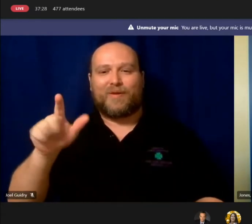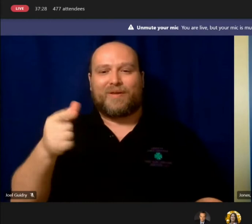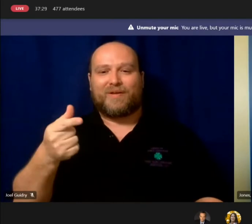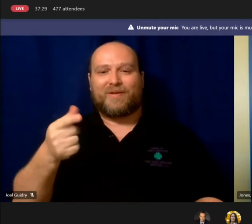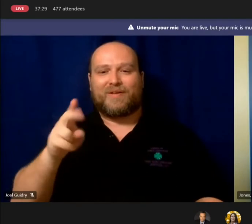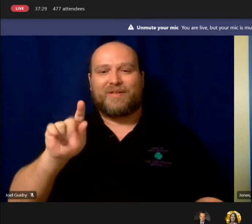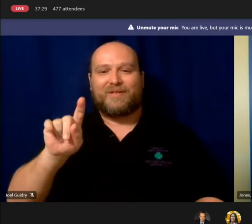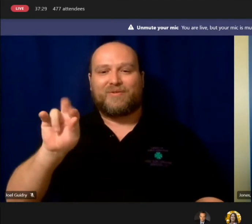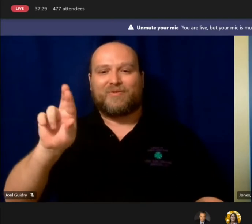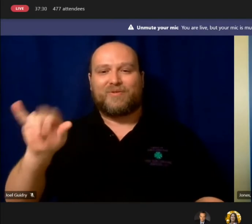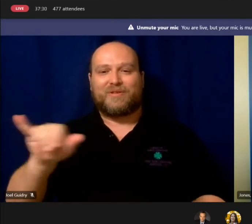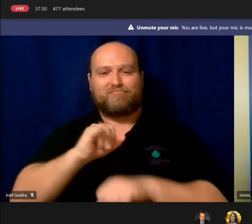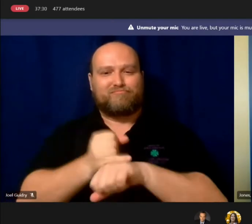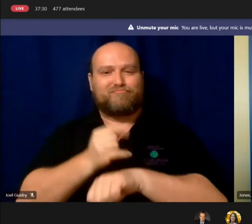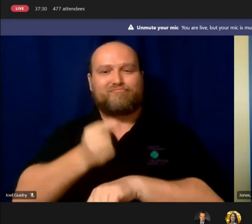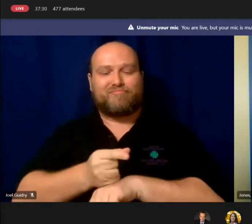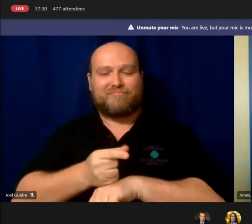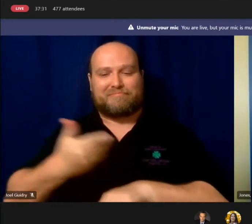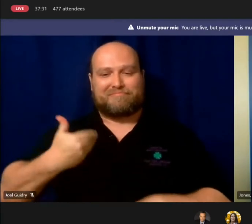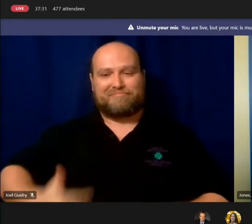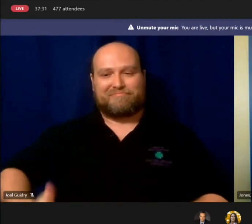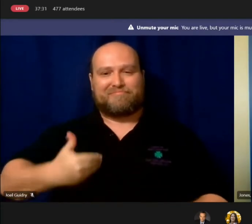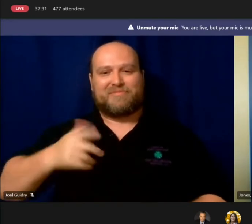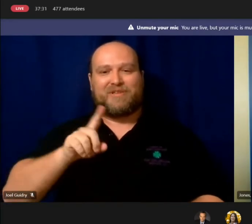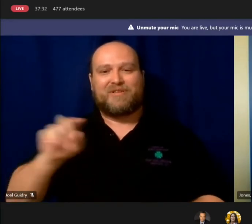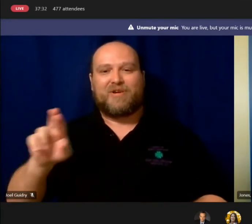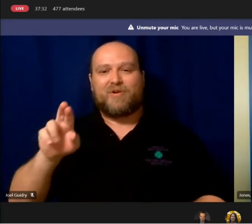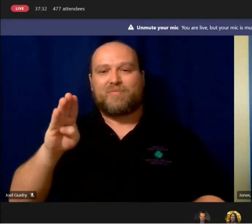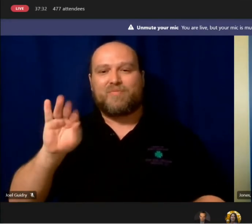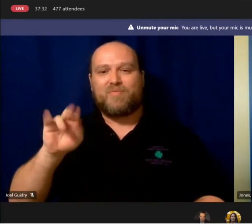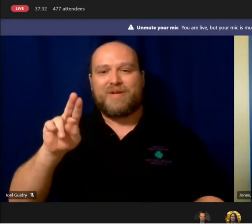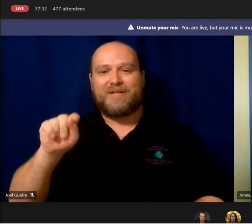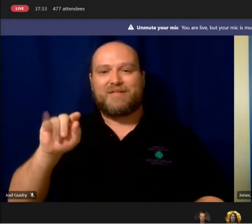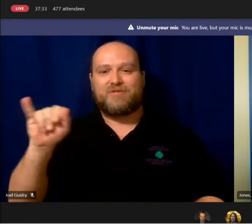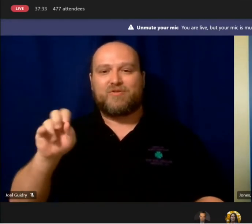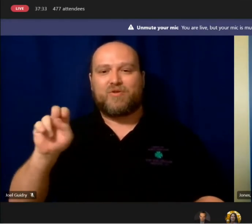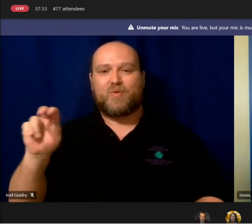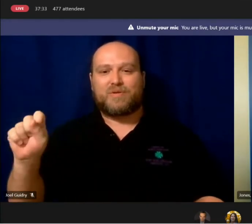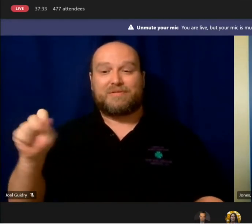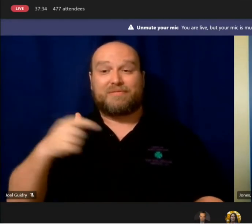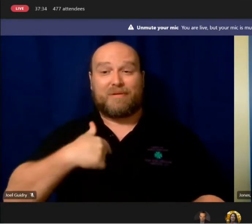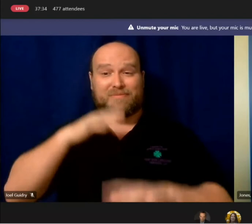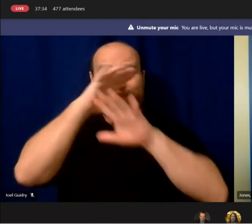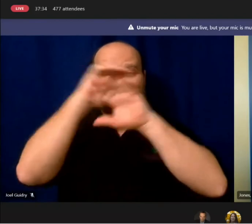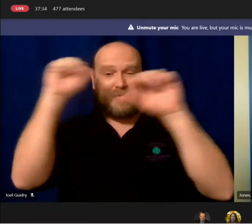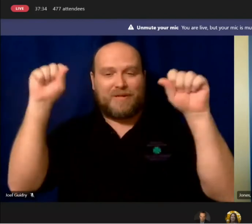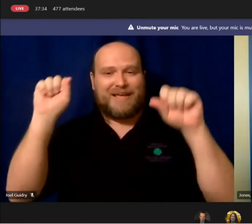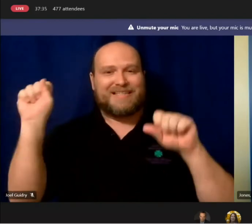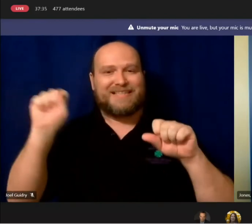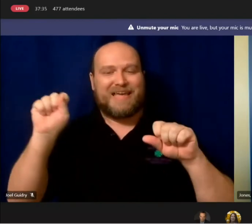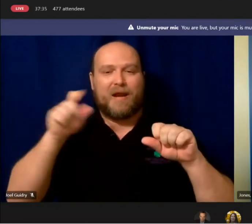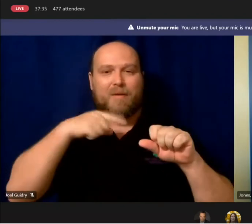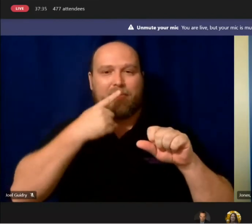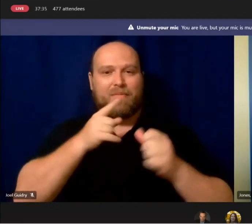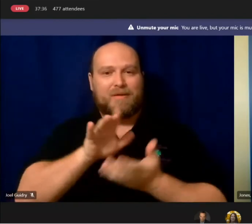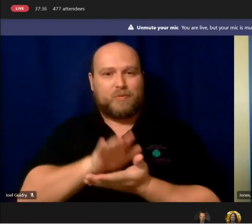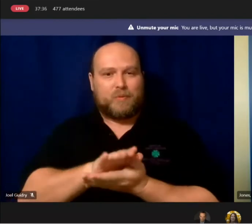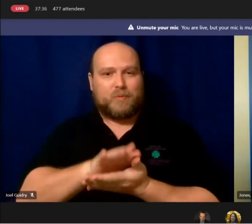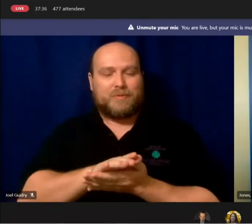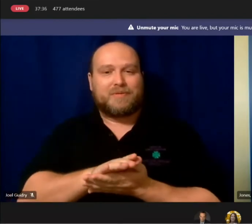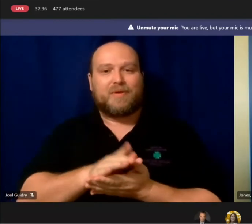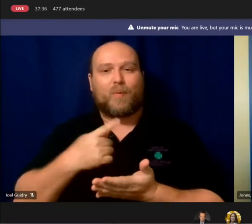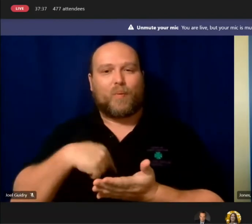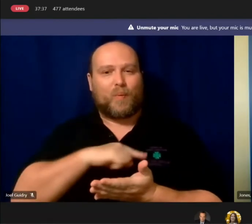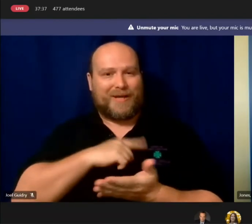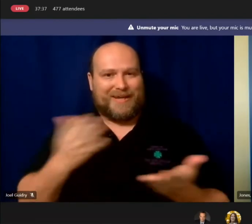Dr. Brent Jones, and I'm the superintendent of Seattle Public Schools, and we're here to talk about health and safety. With